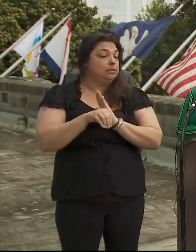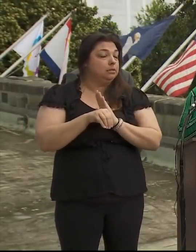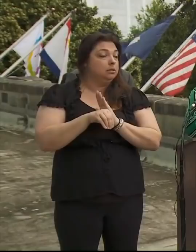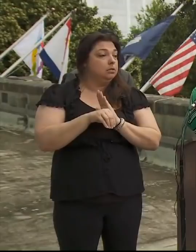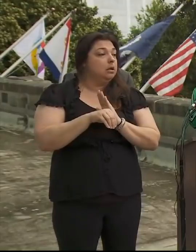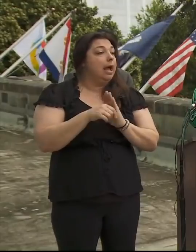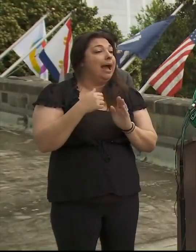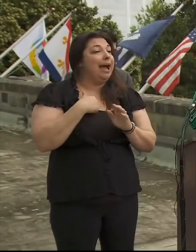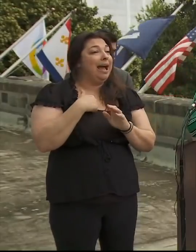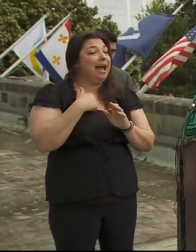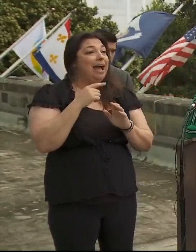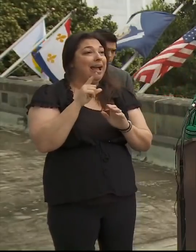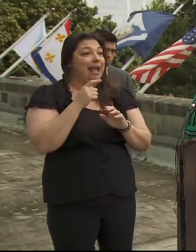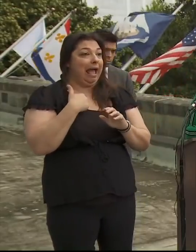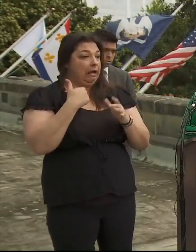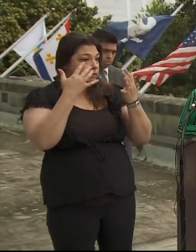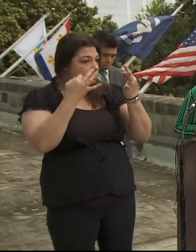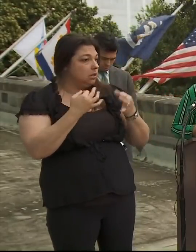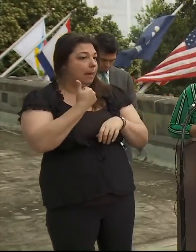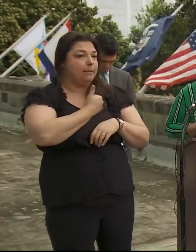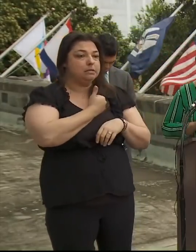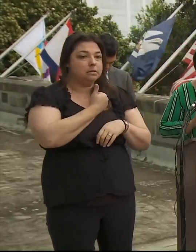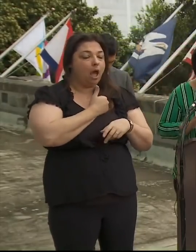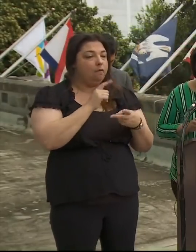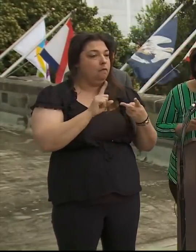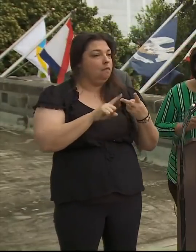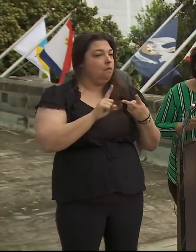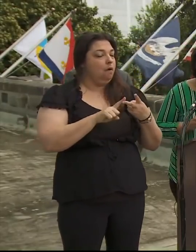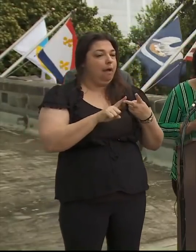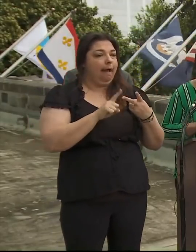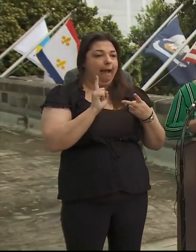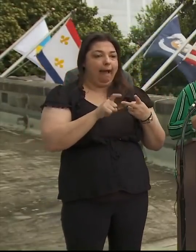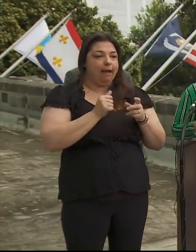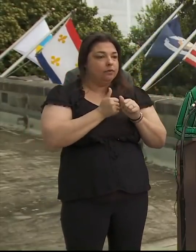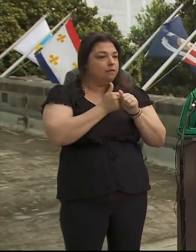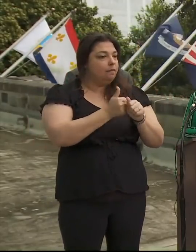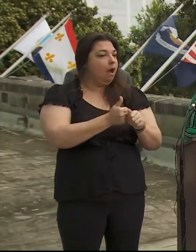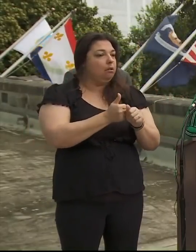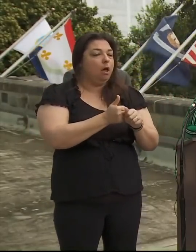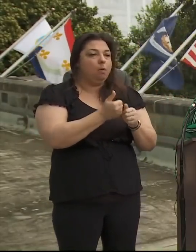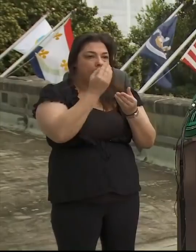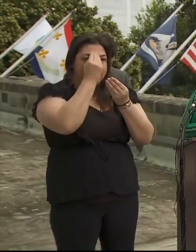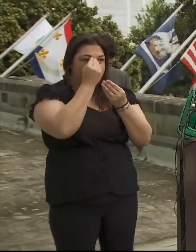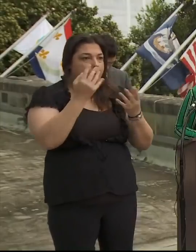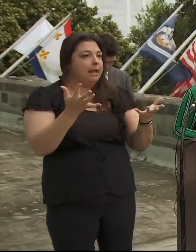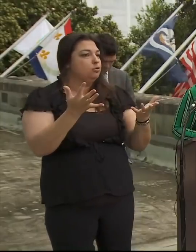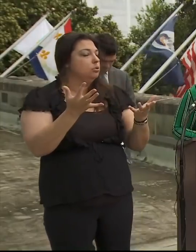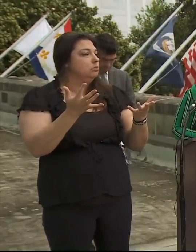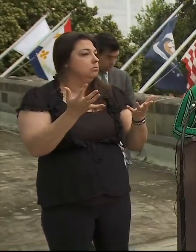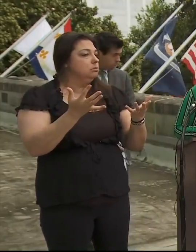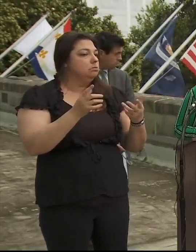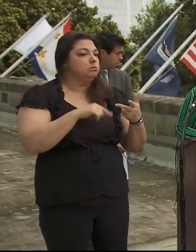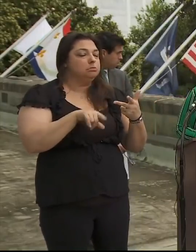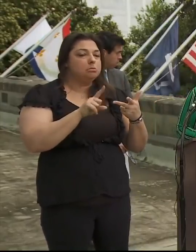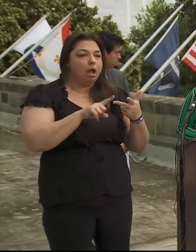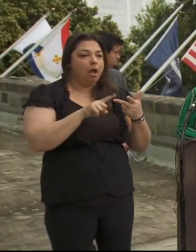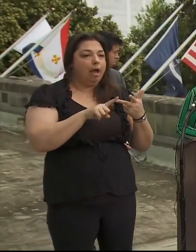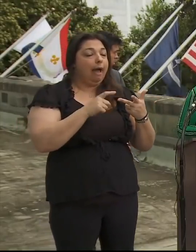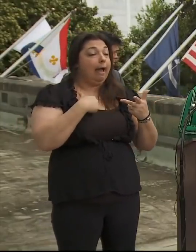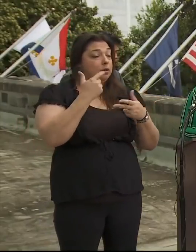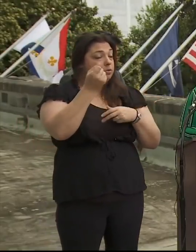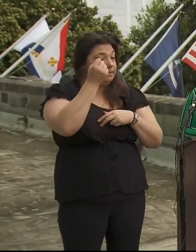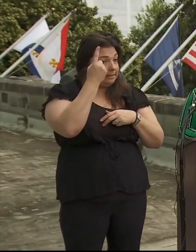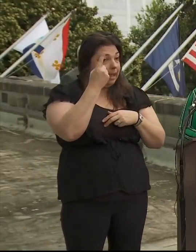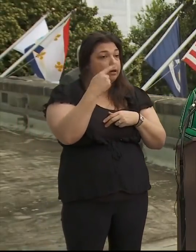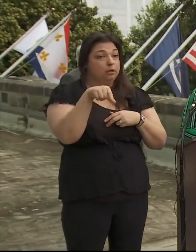So I must make decisions. I must do them with the information that I'm provided. I understand,